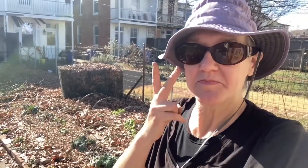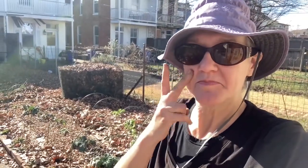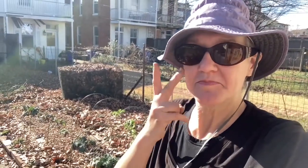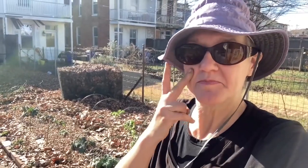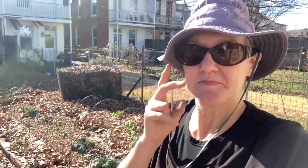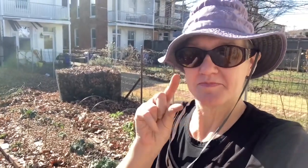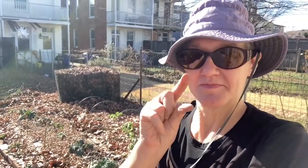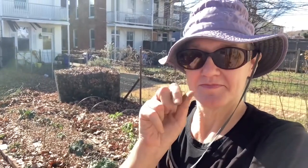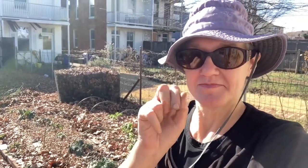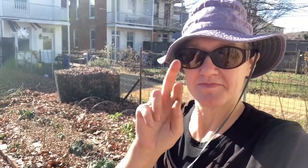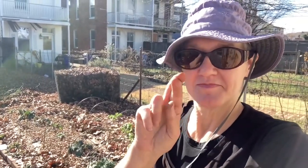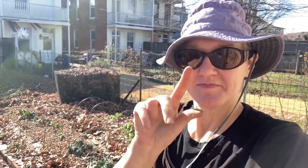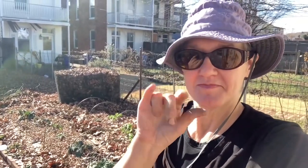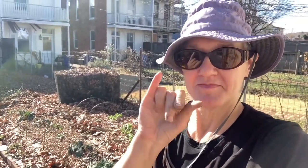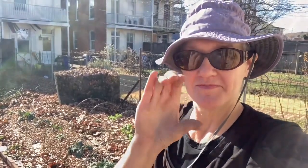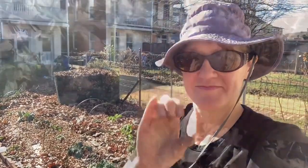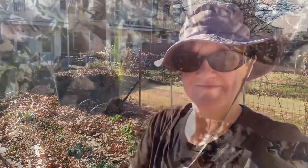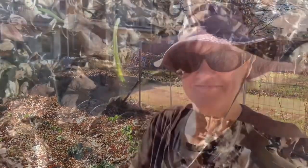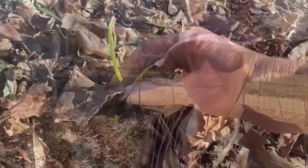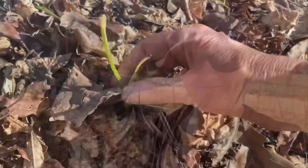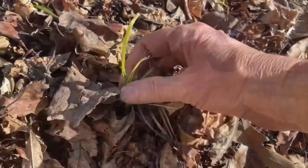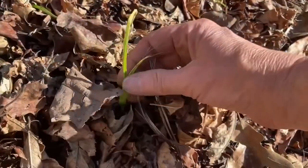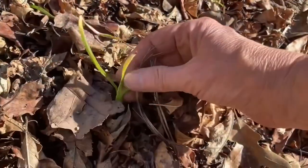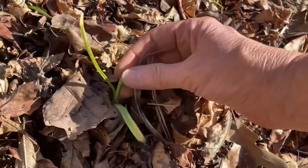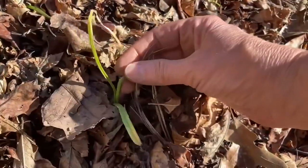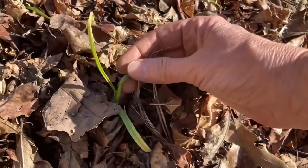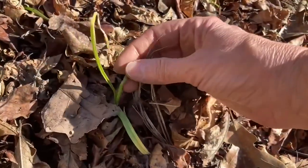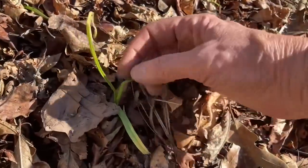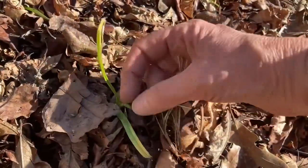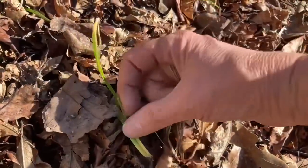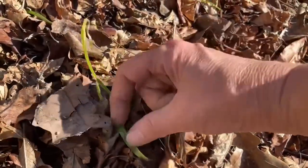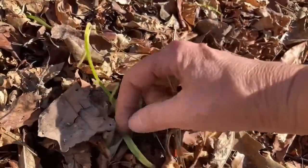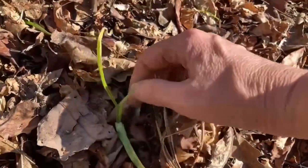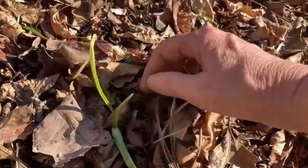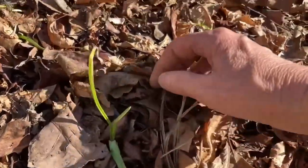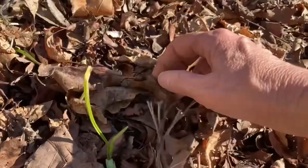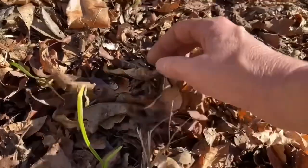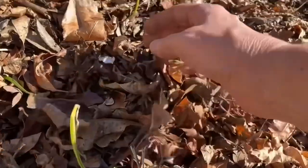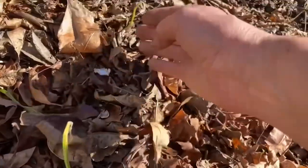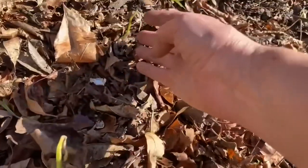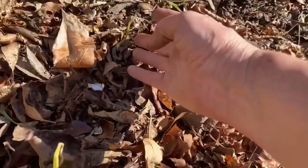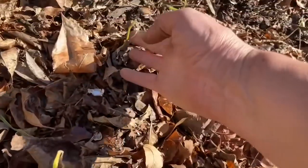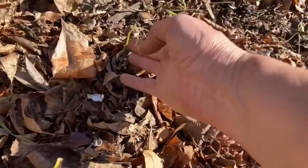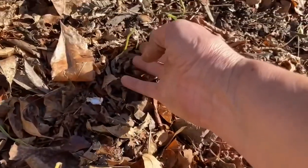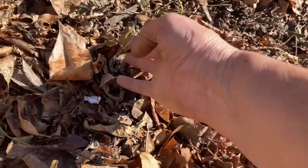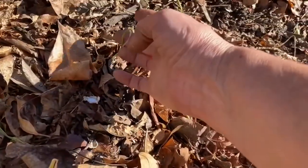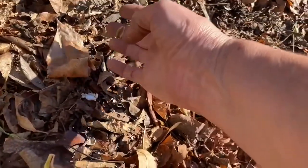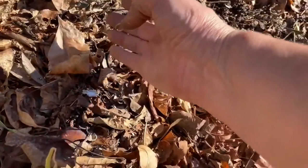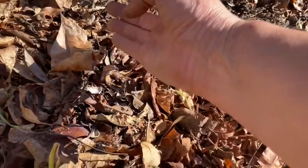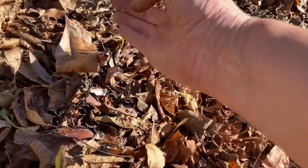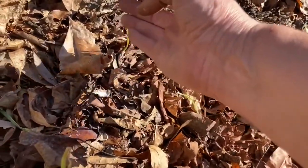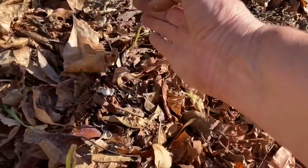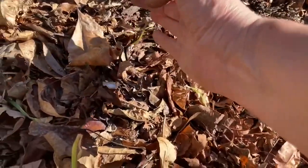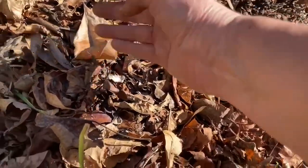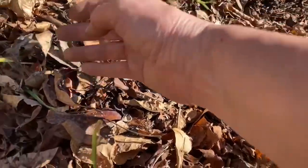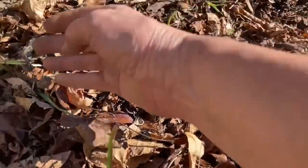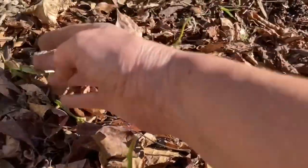summer vegetables, so there's no hurry to harvest that. Now let's take a look at the garlic.